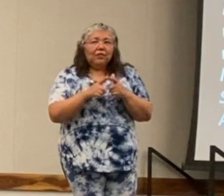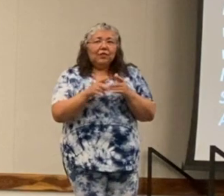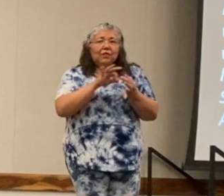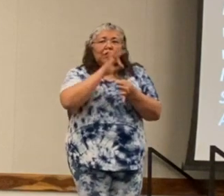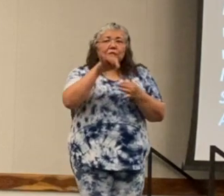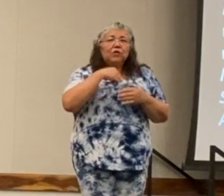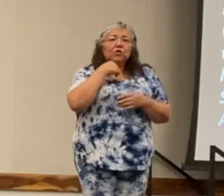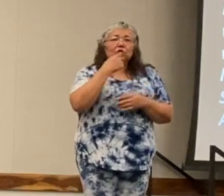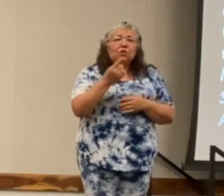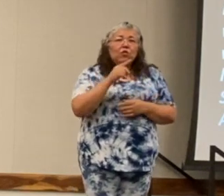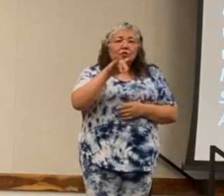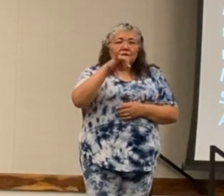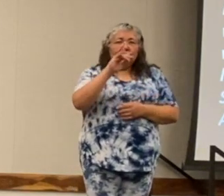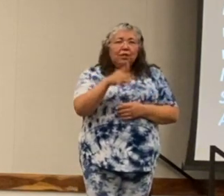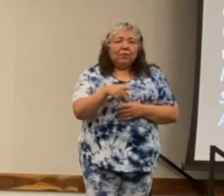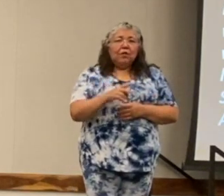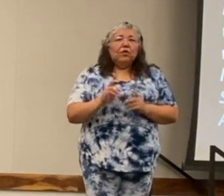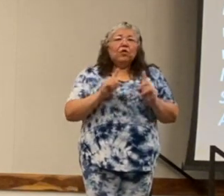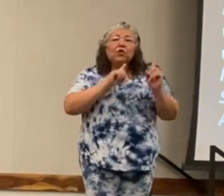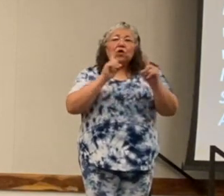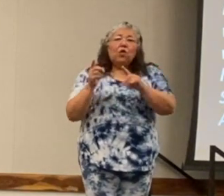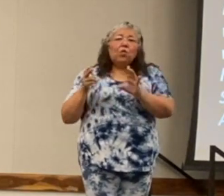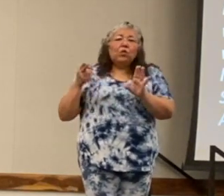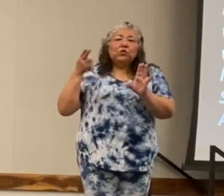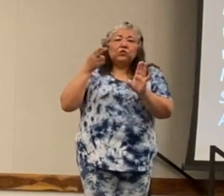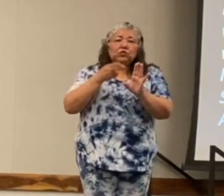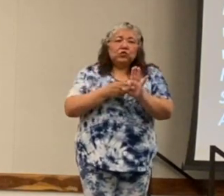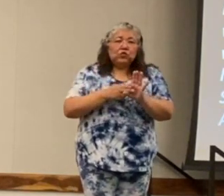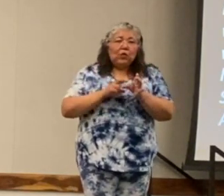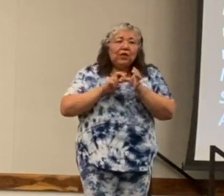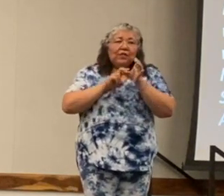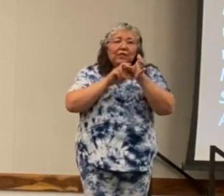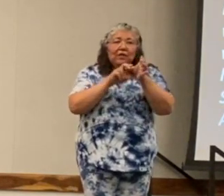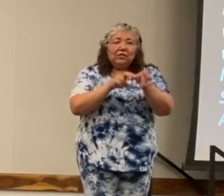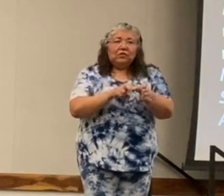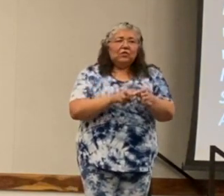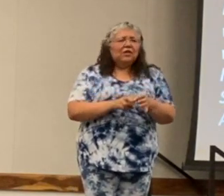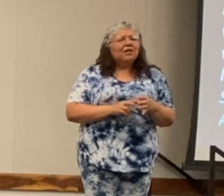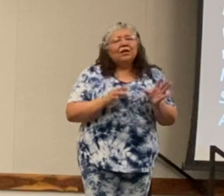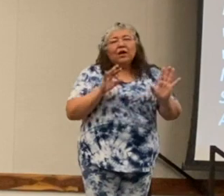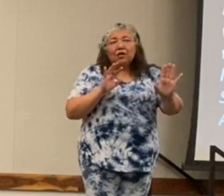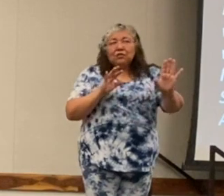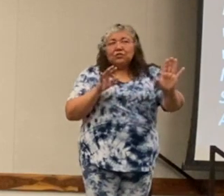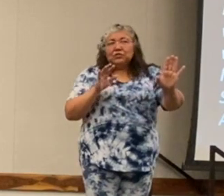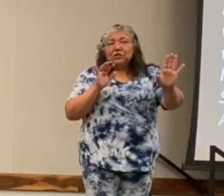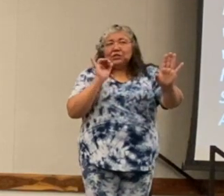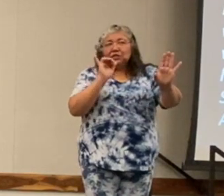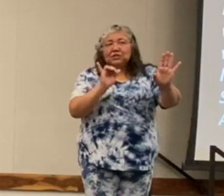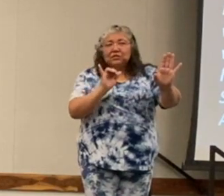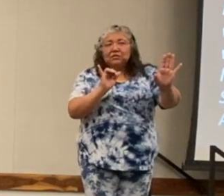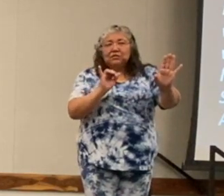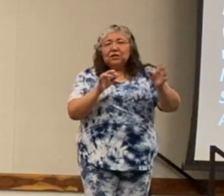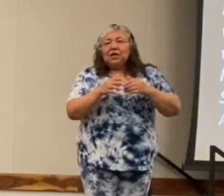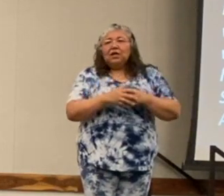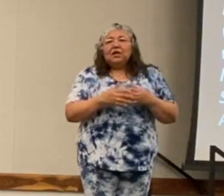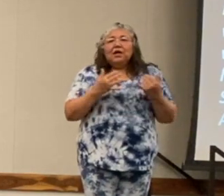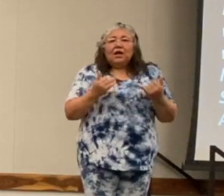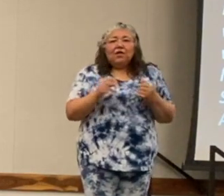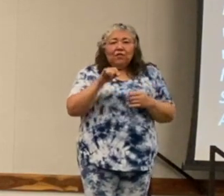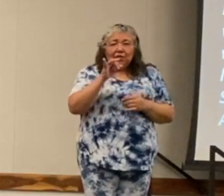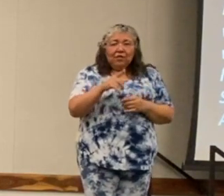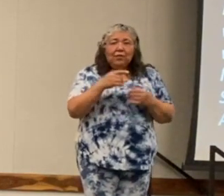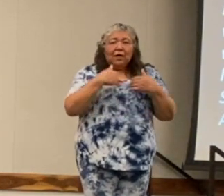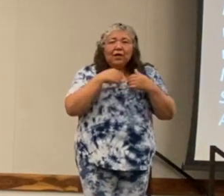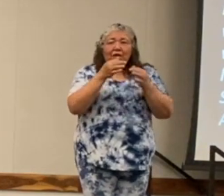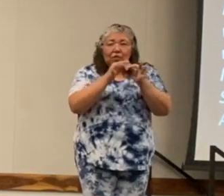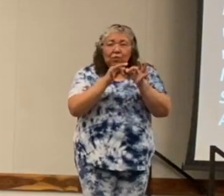Philip, go and join that chariot. Now let's just keep this up here for just a moment. So Philip receives a word from the